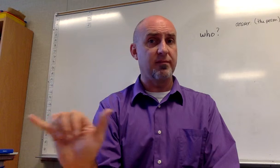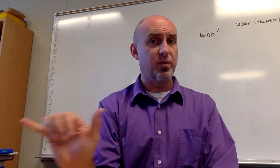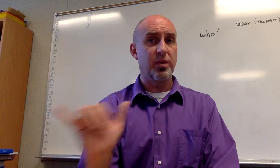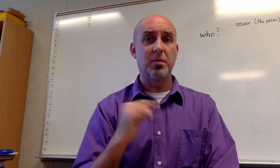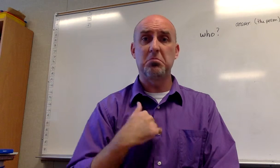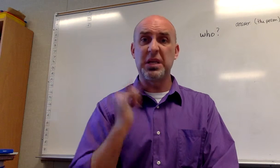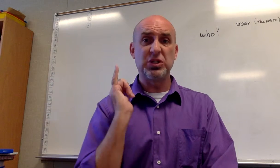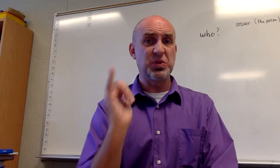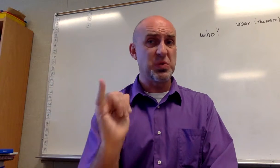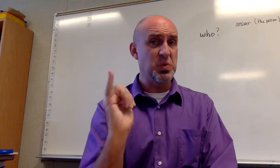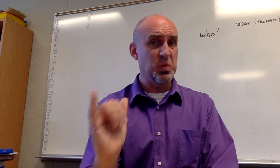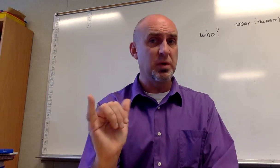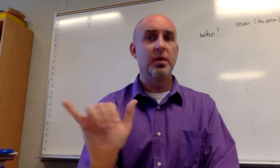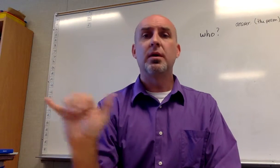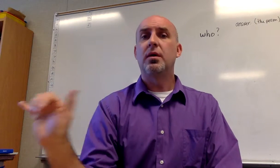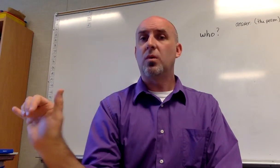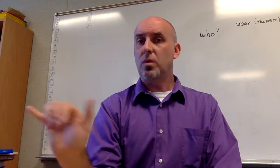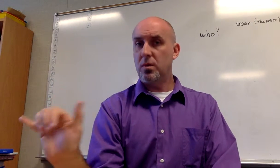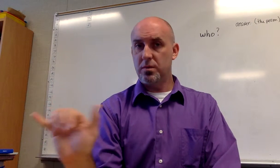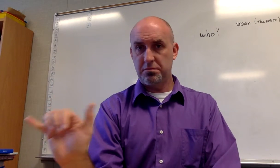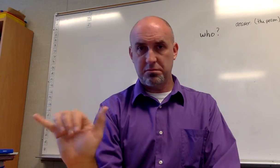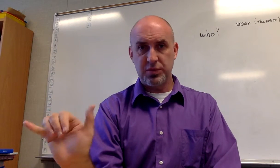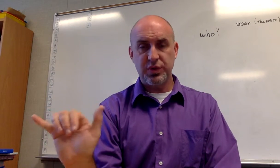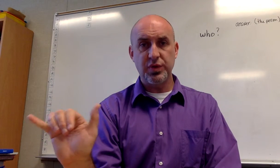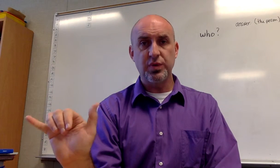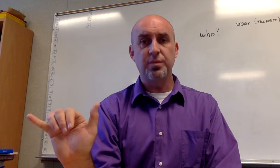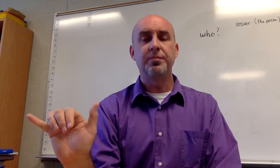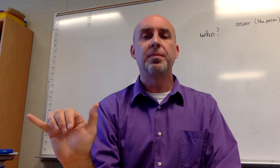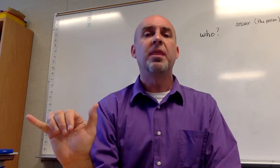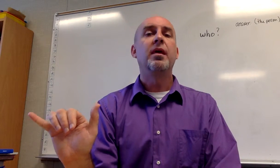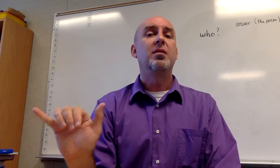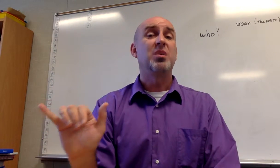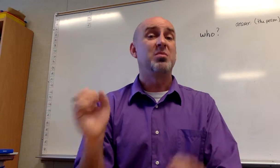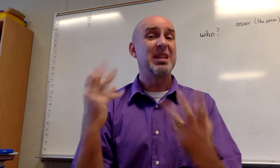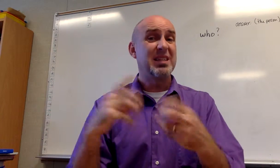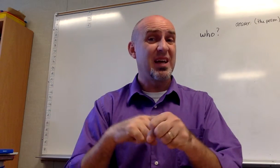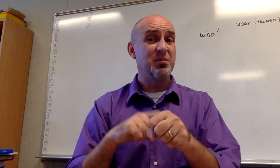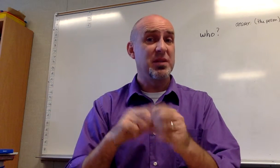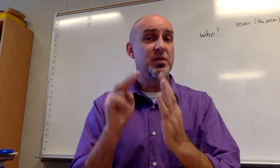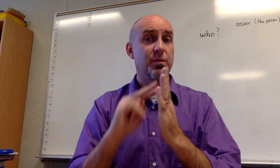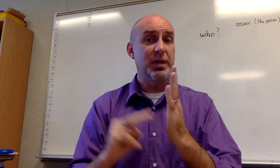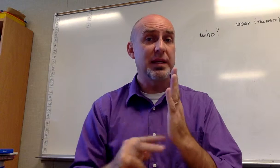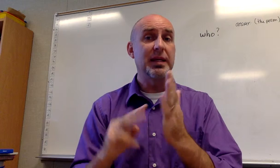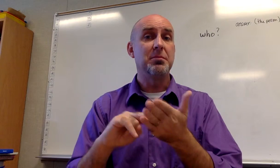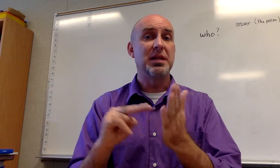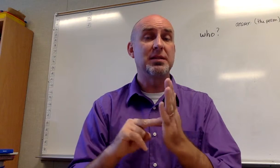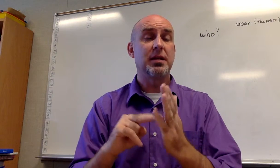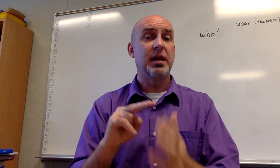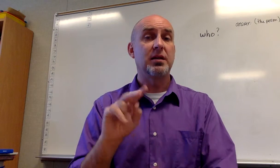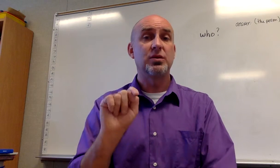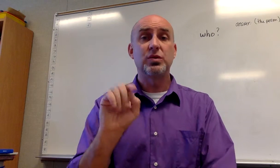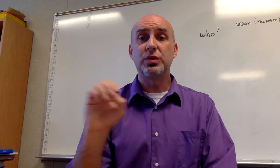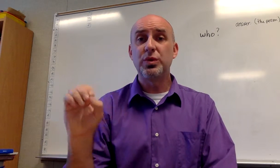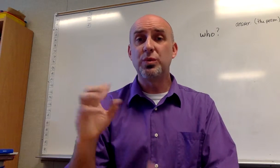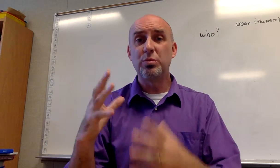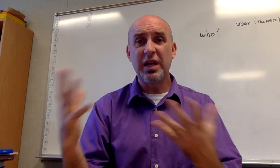forth. To or to. But many times in their reading it means like too